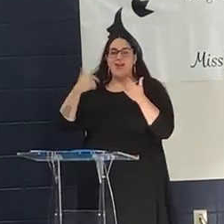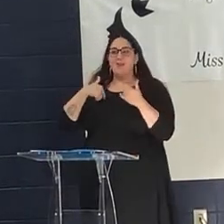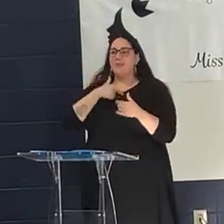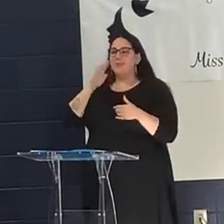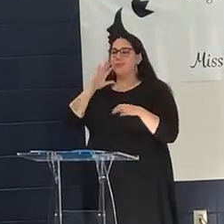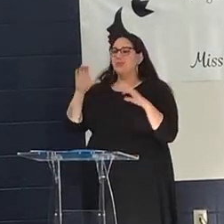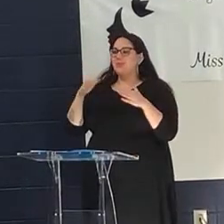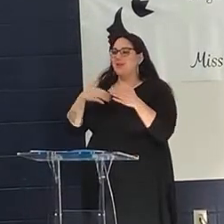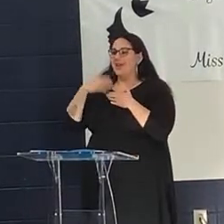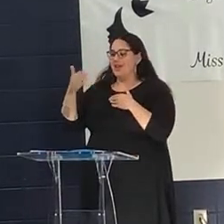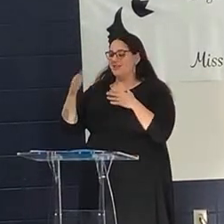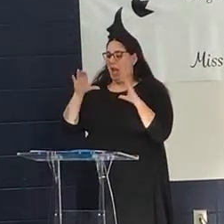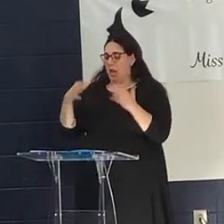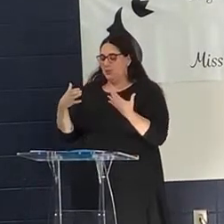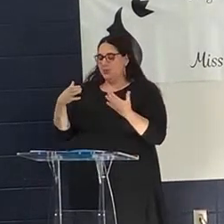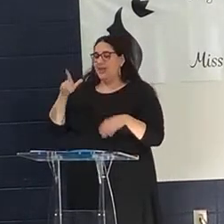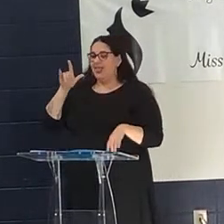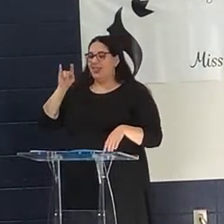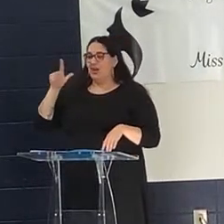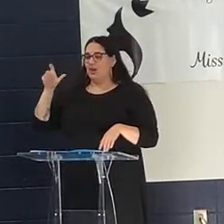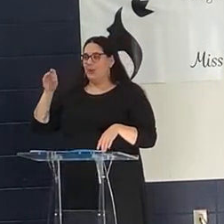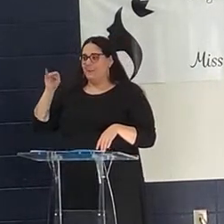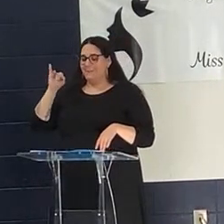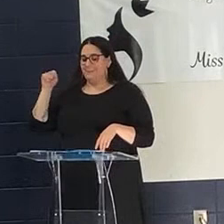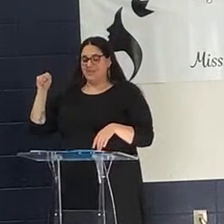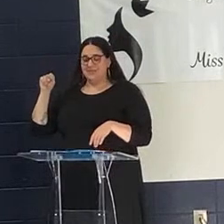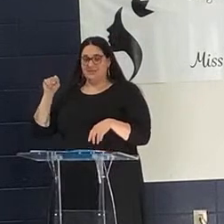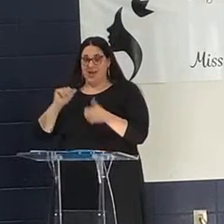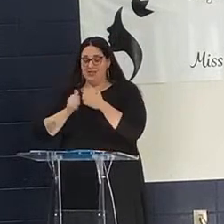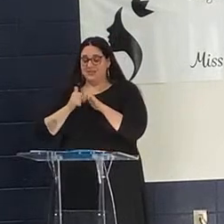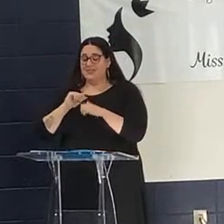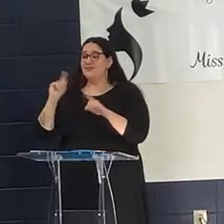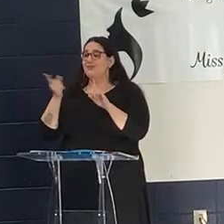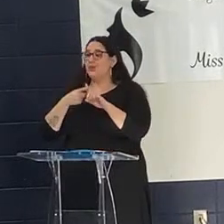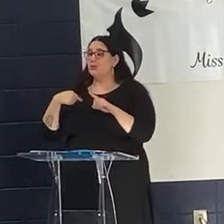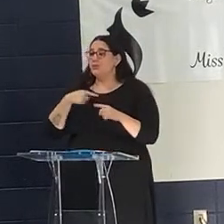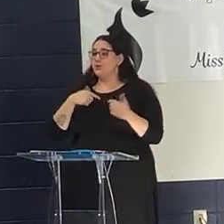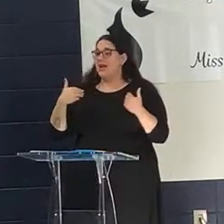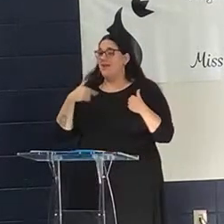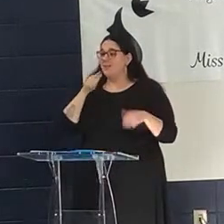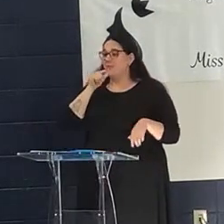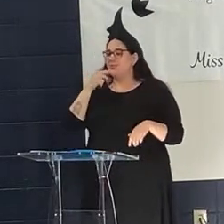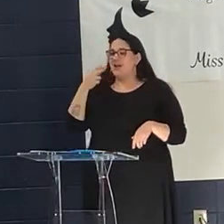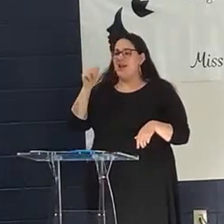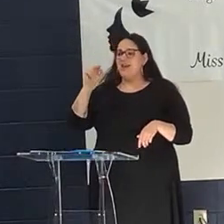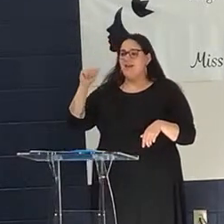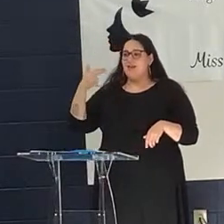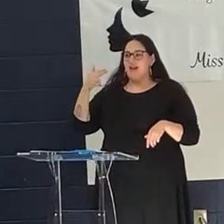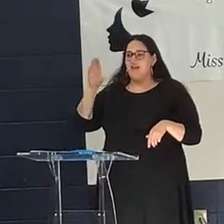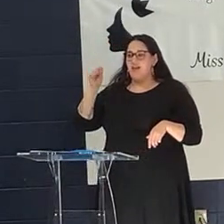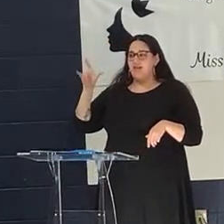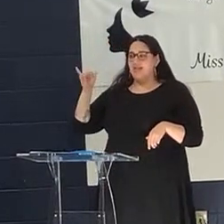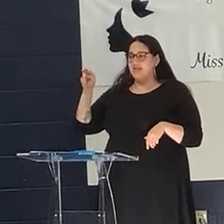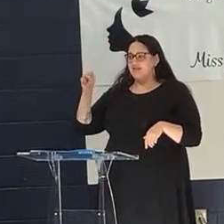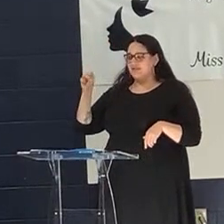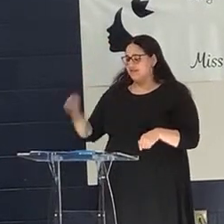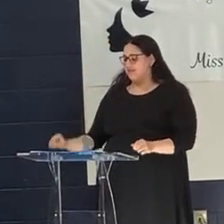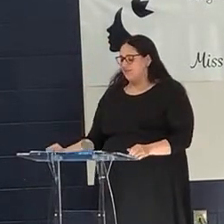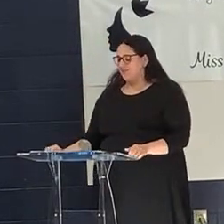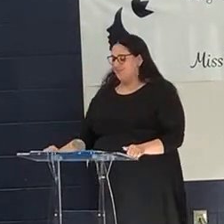Okay, now we're going to go to the next category, Little Miss, and our first contestant